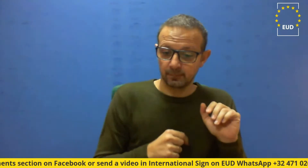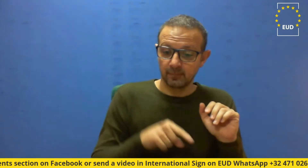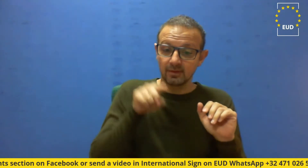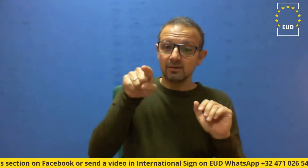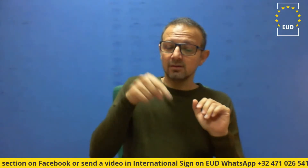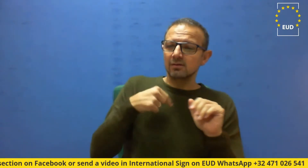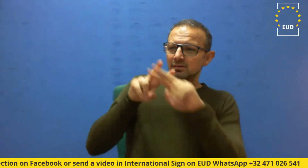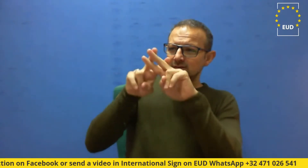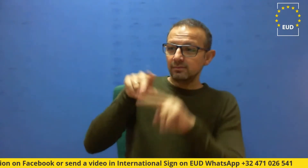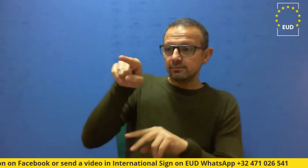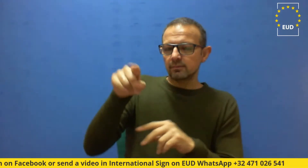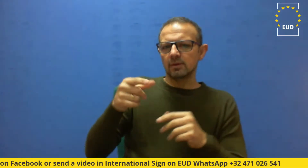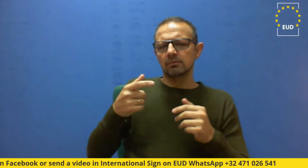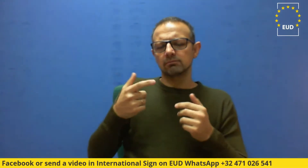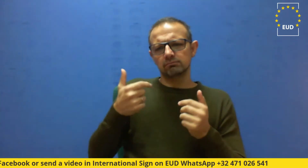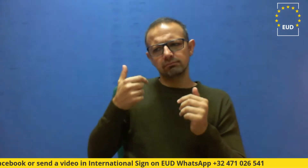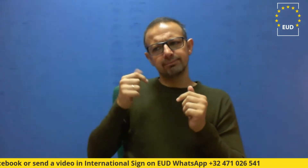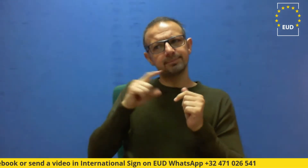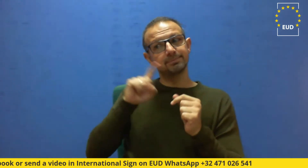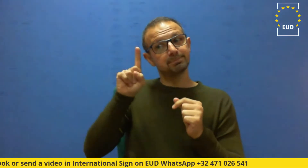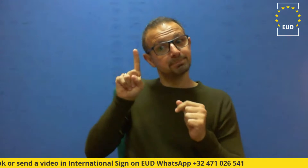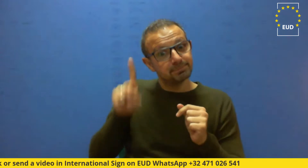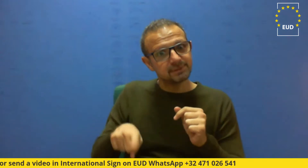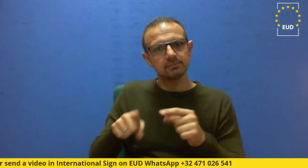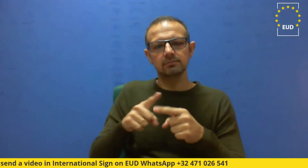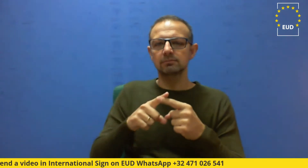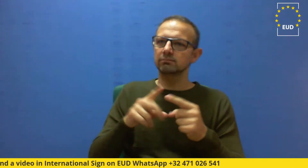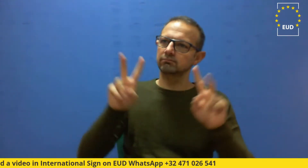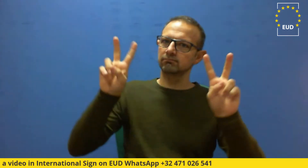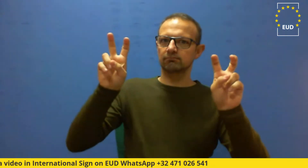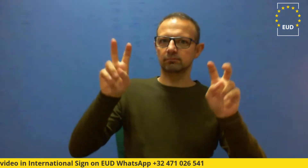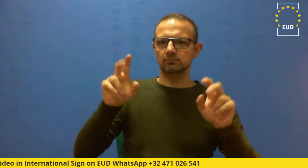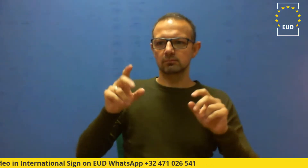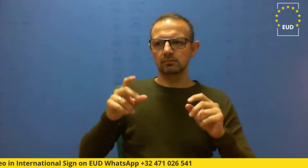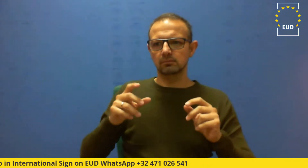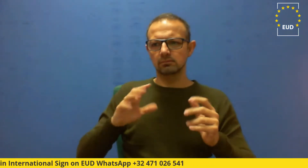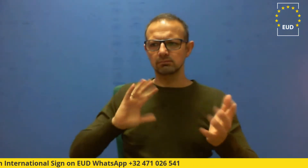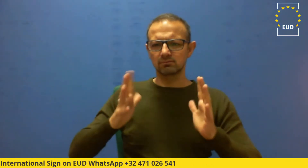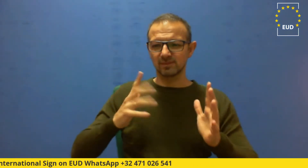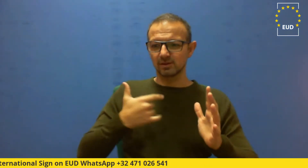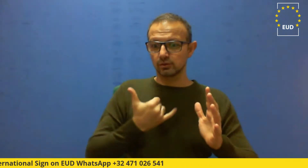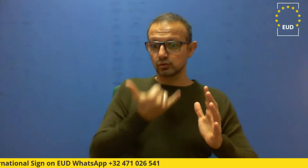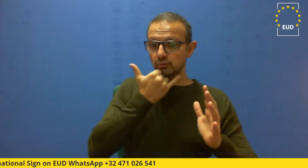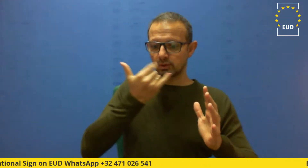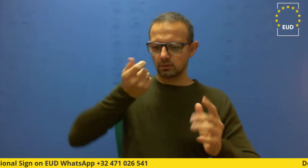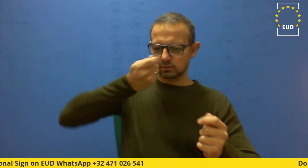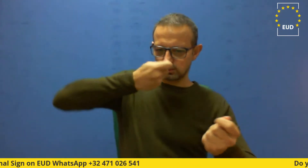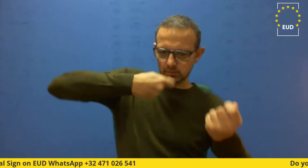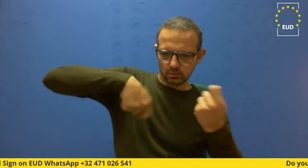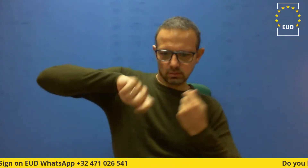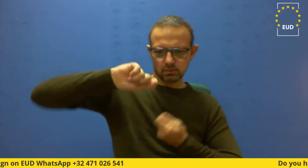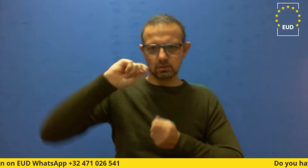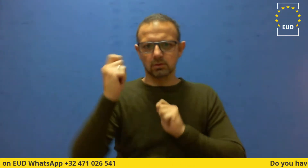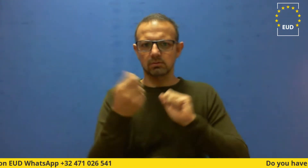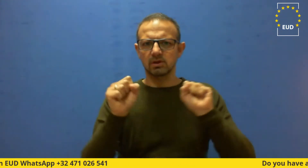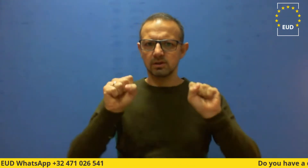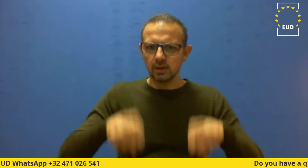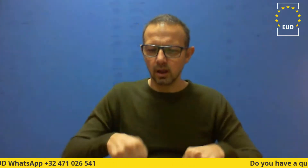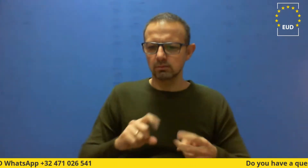We noticed that it was quite difficult to evaluate interpreters, but we made sure that we came up with an evaluation process